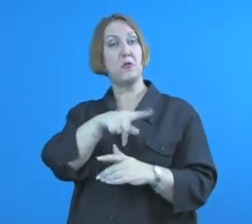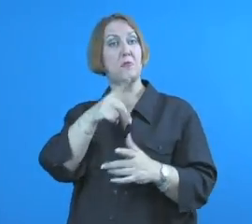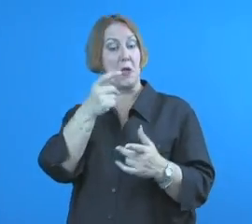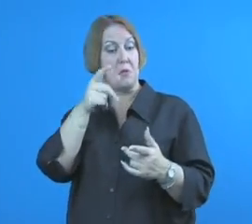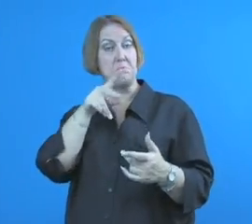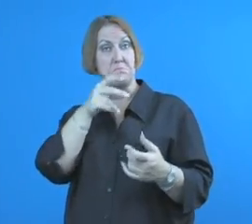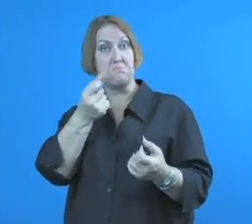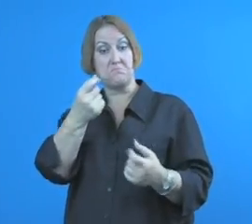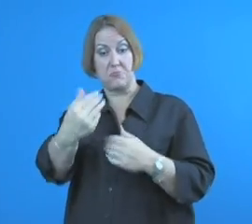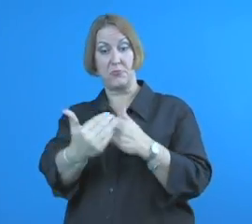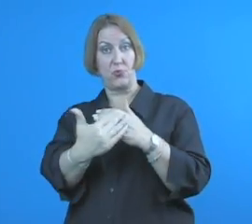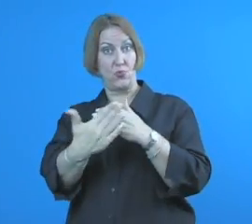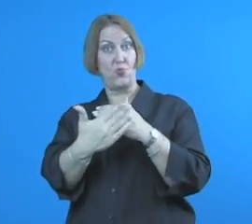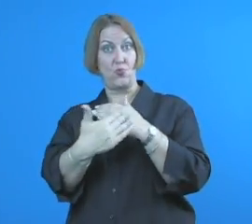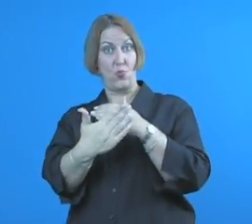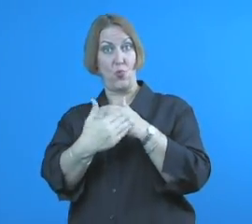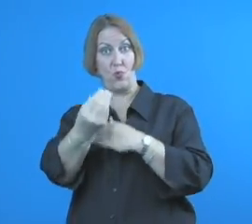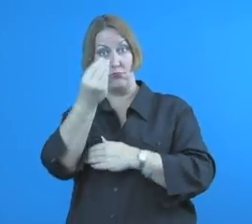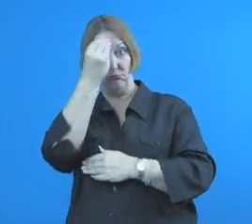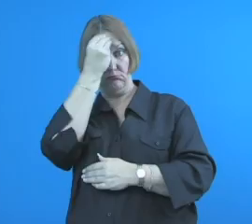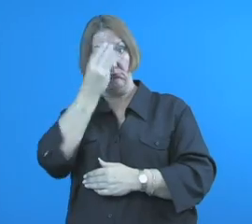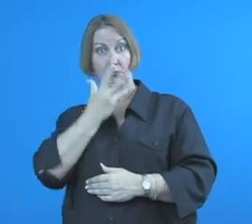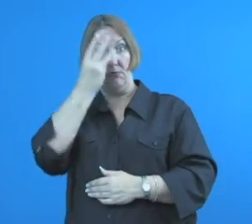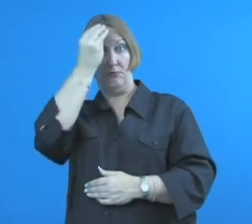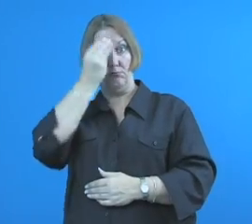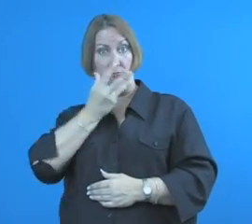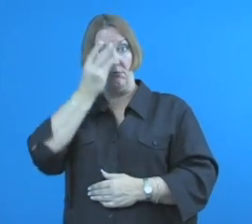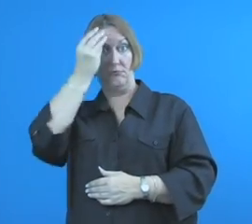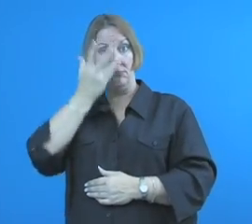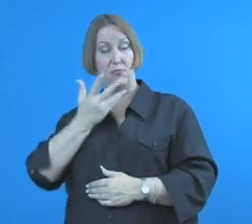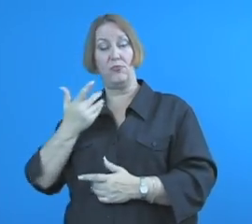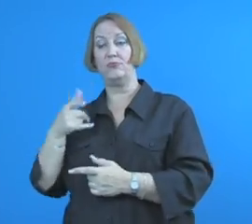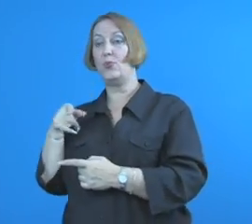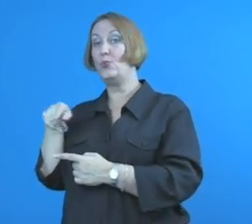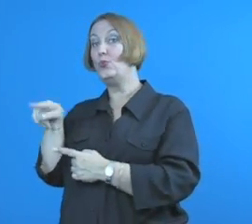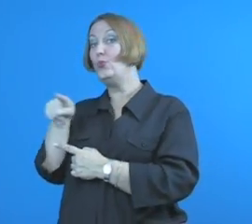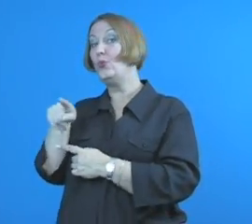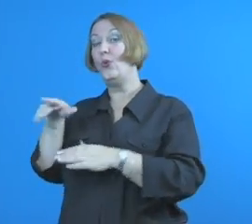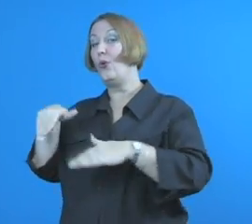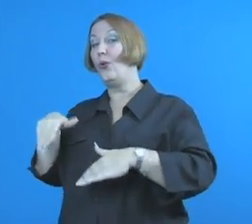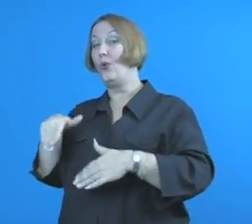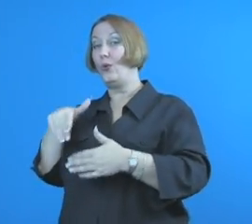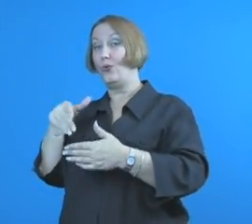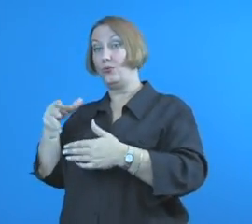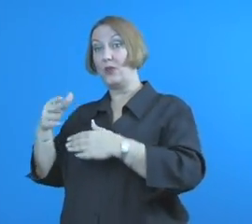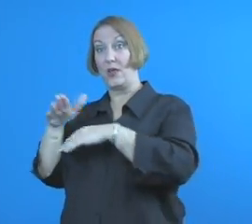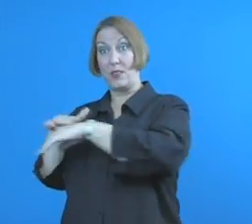you never receive any type of understandable warning to evacuate from the danger facing you and your